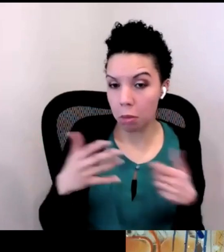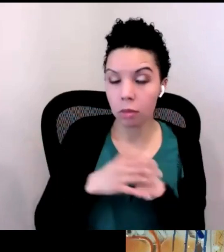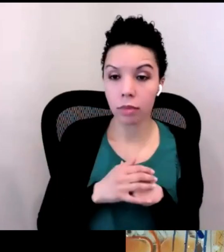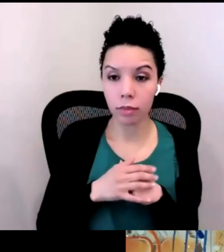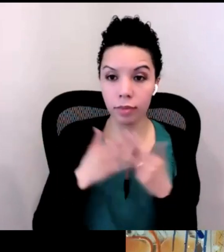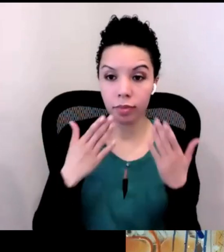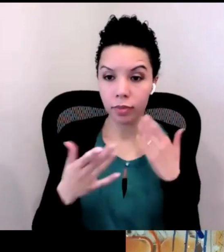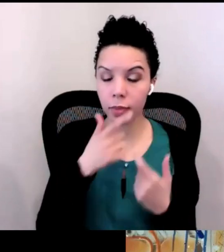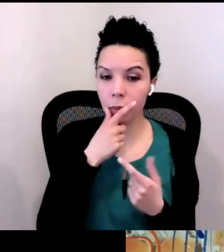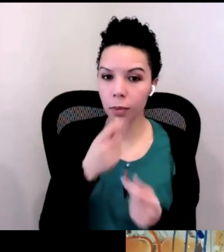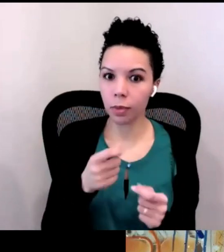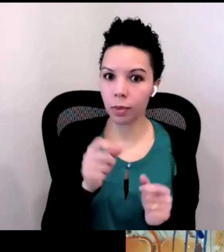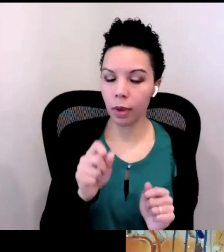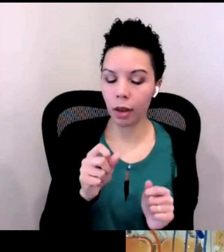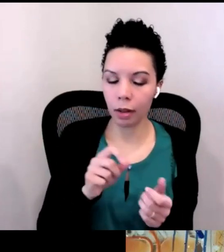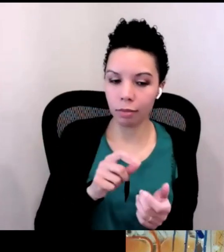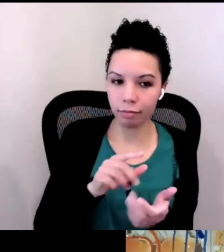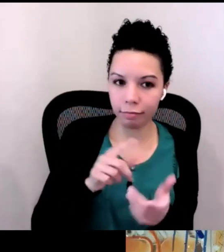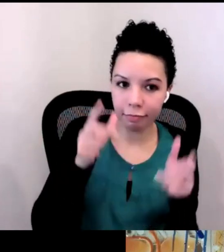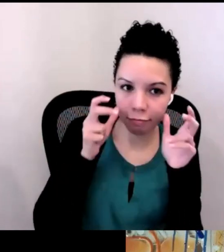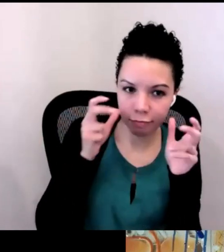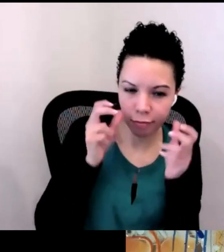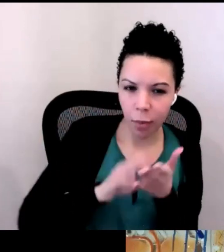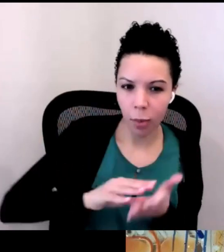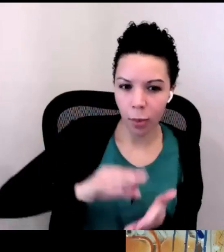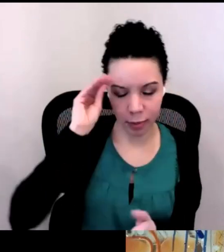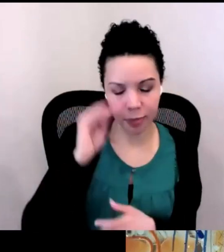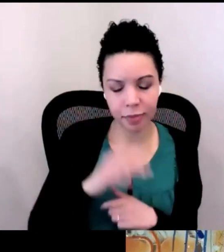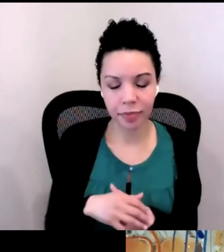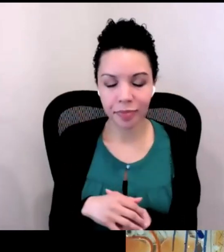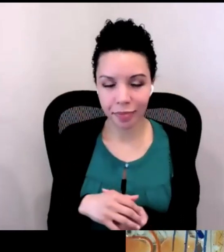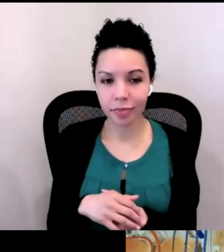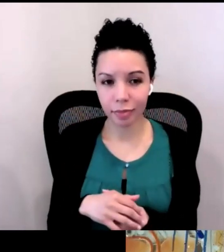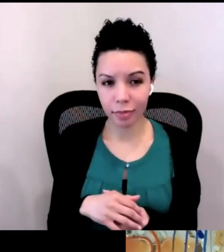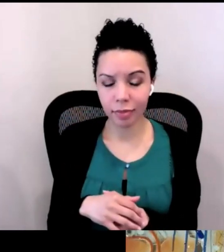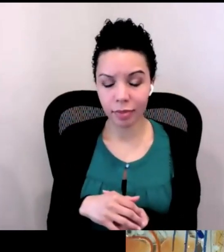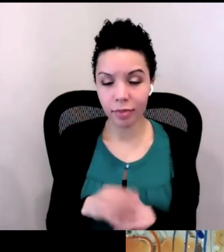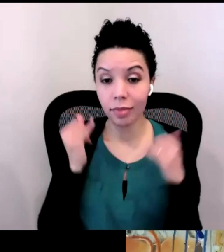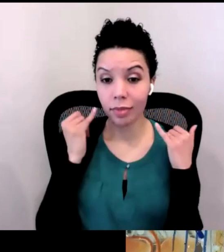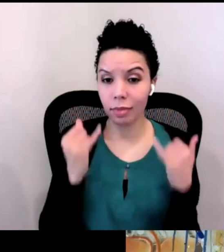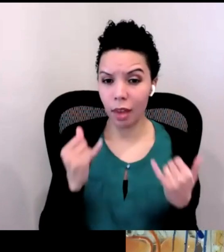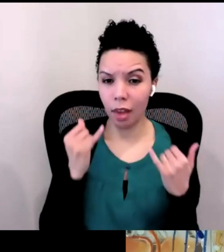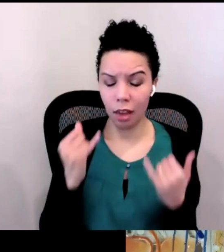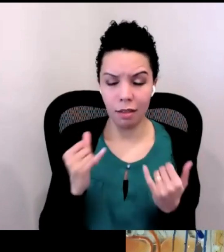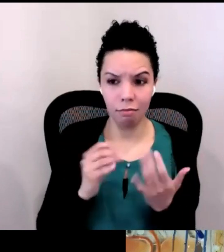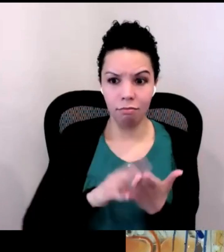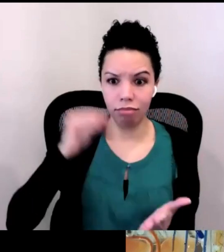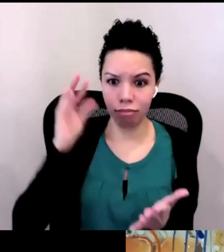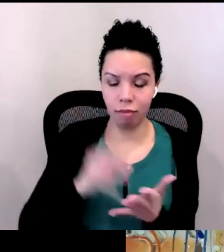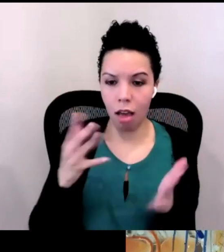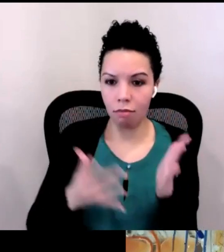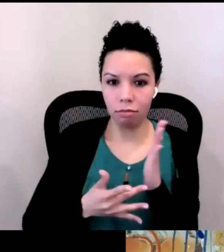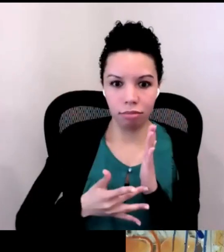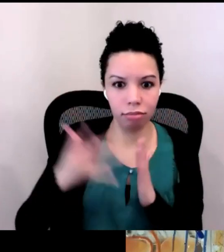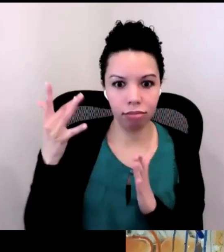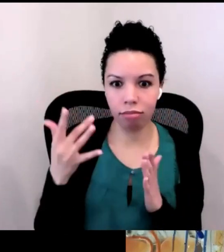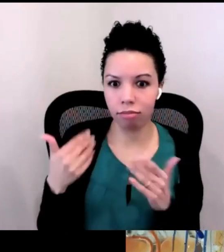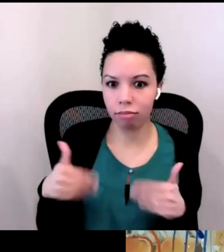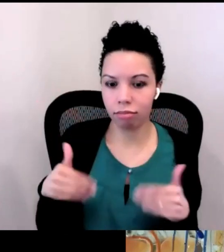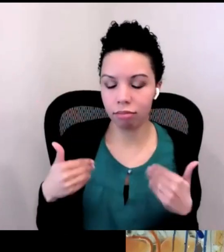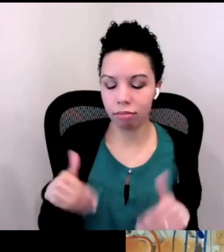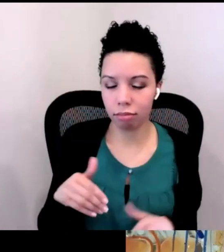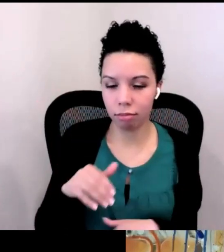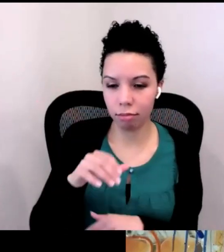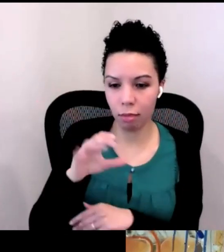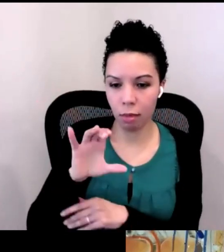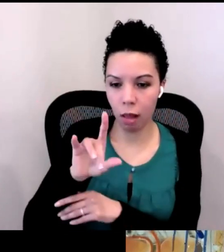listen and learn. We're learning so much today about really what's on the cutting edge because Clubhouse is one of the newest